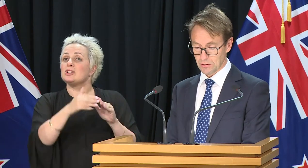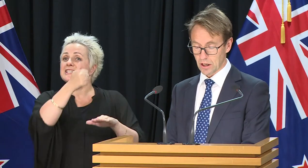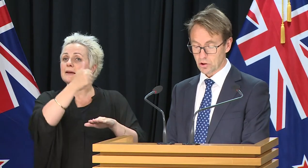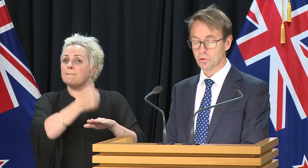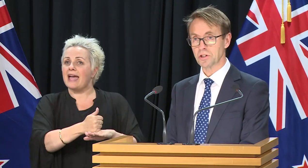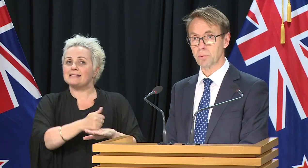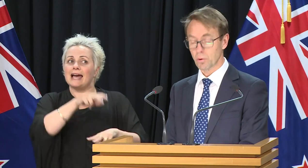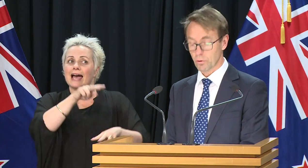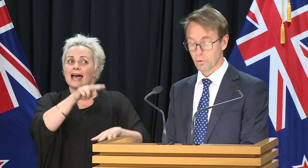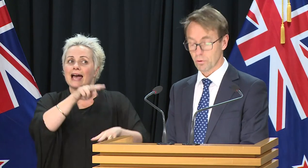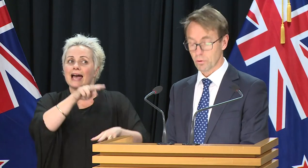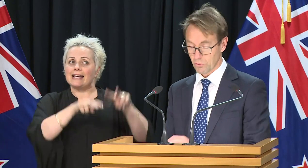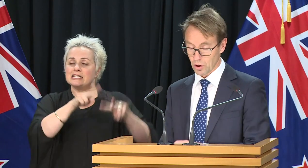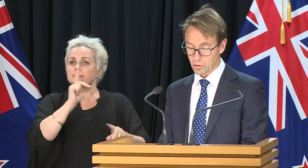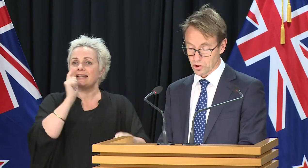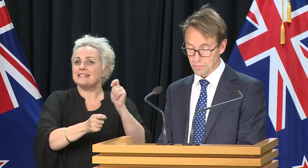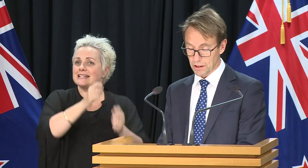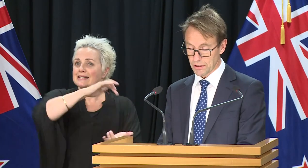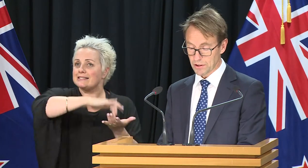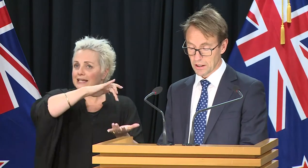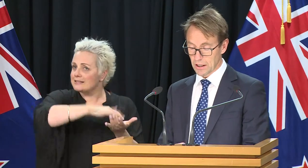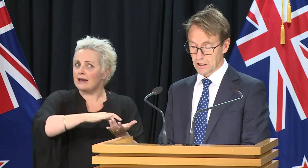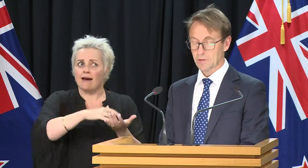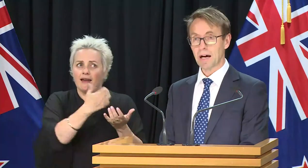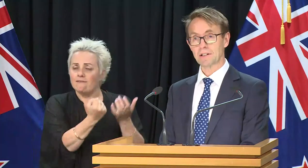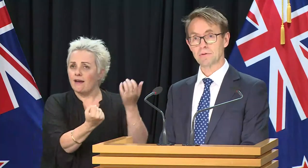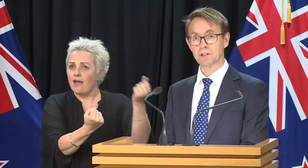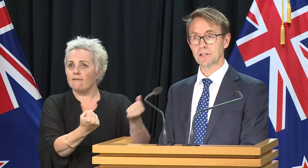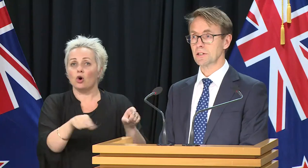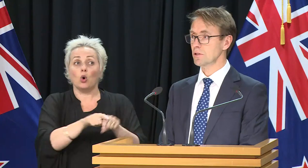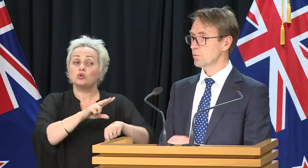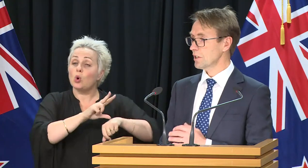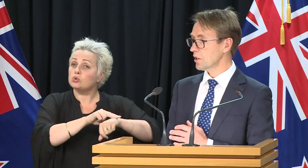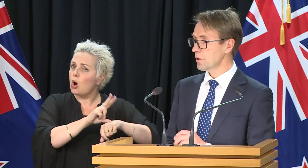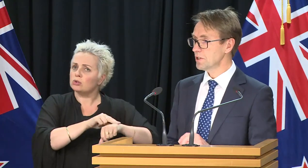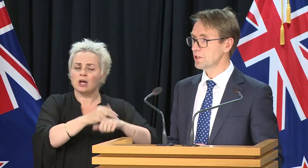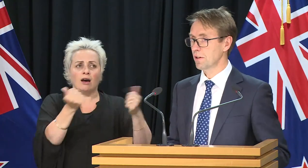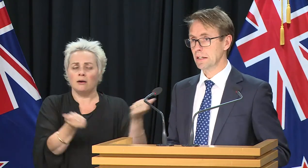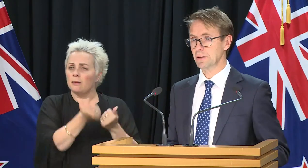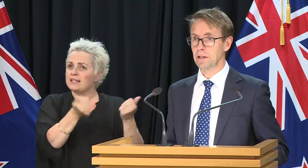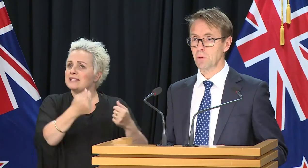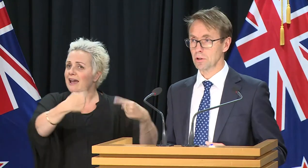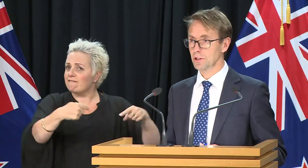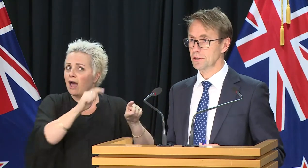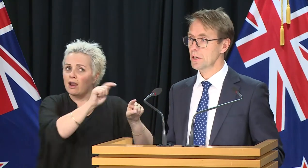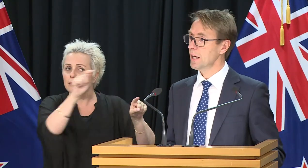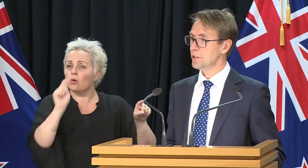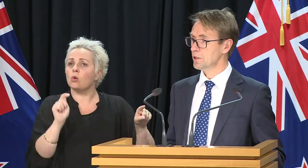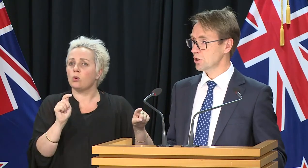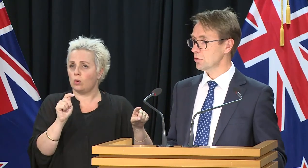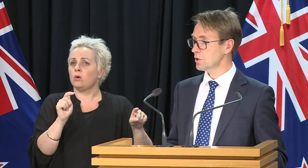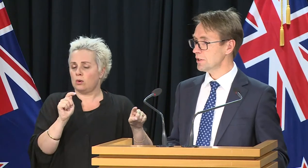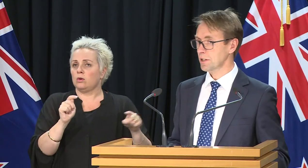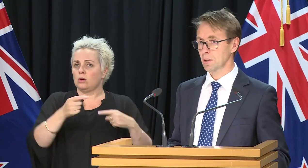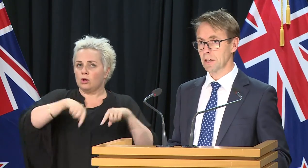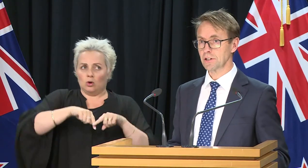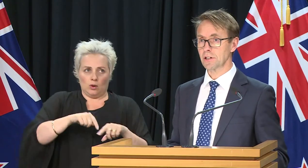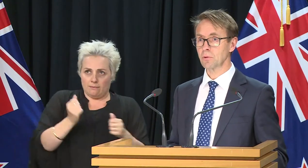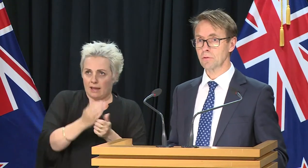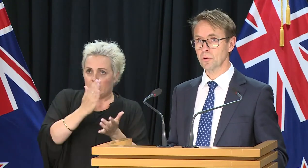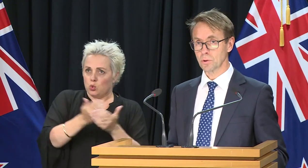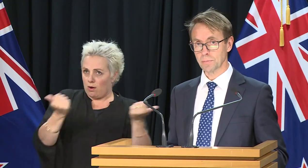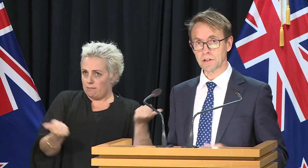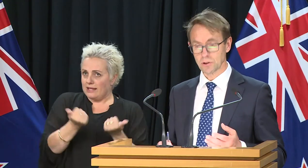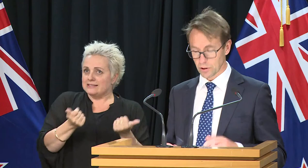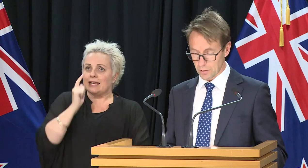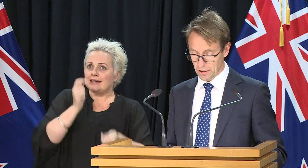centres and good support from local GPs. Demand for testing has already increased. That has been monitored, and additional testing capacity